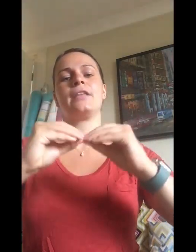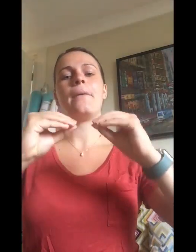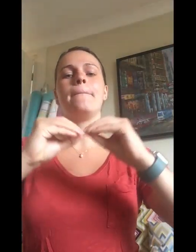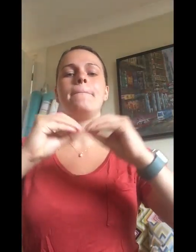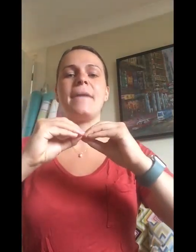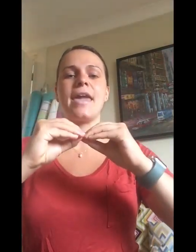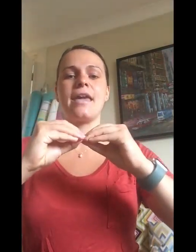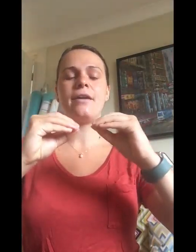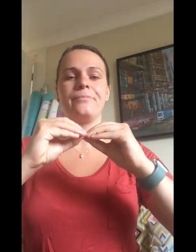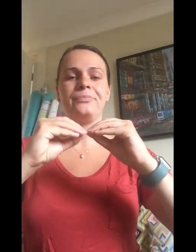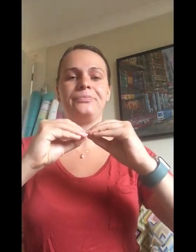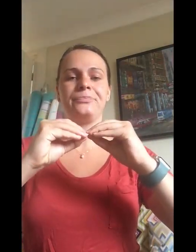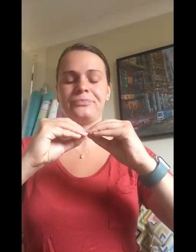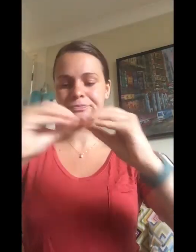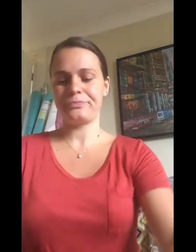so B.